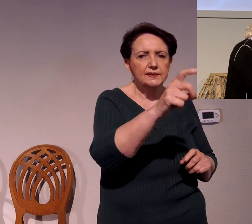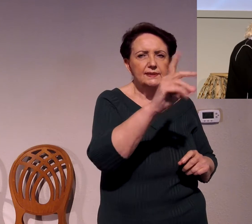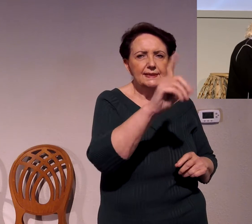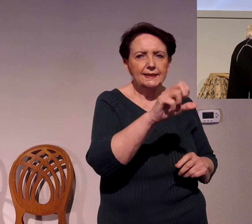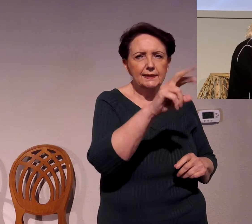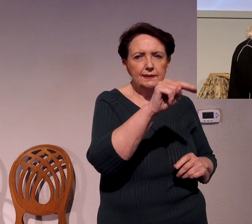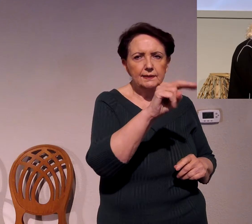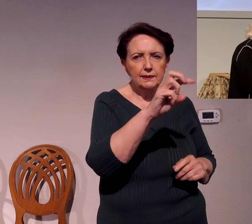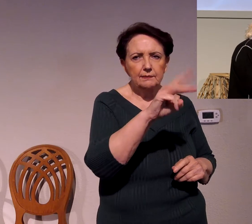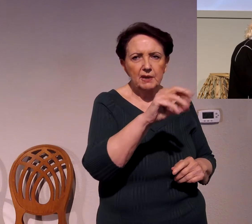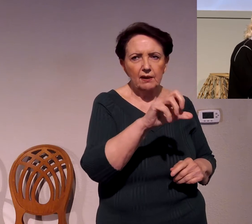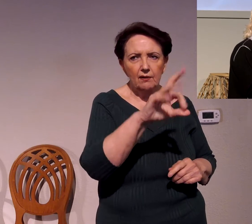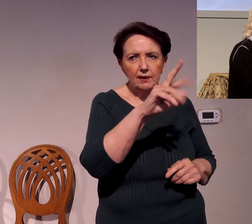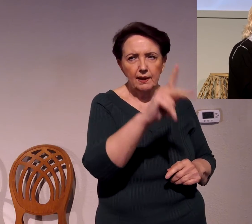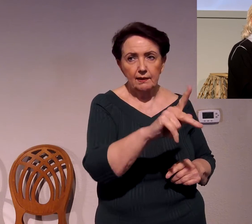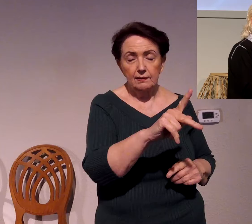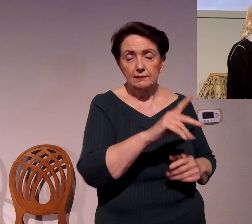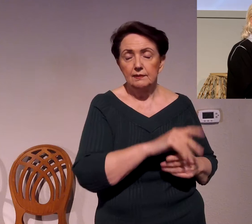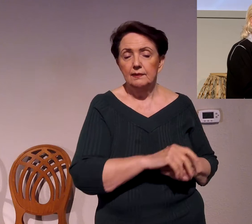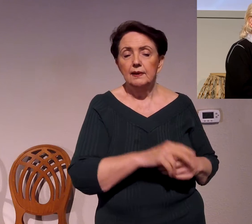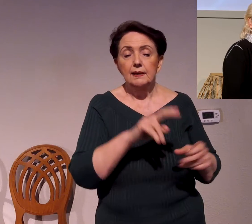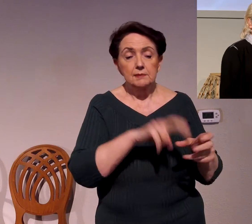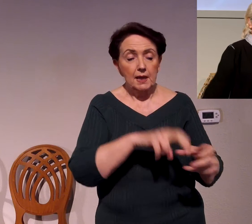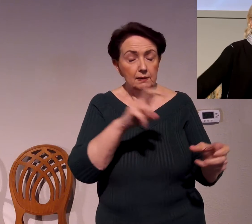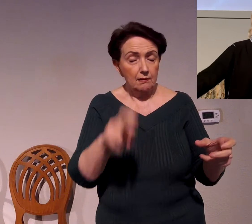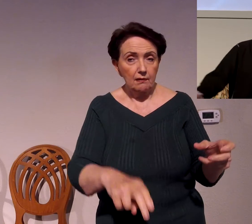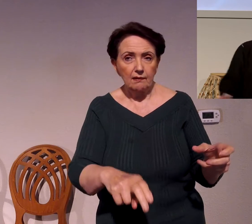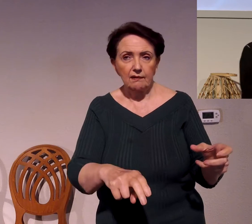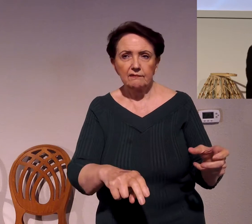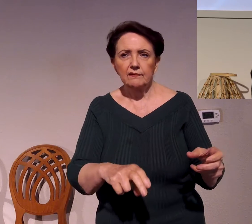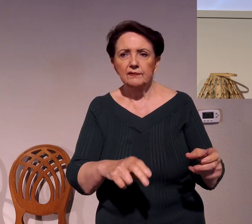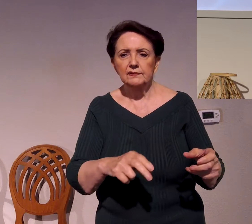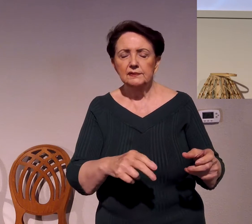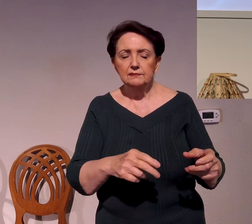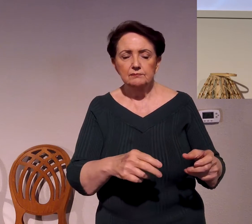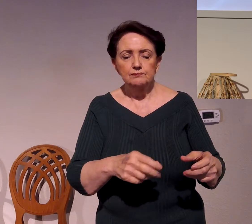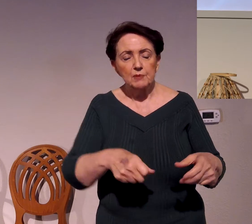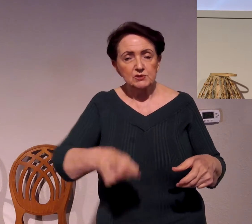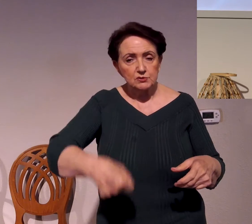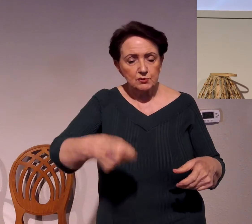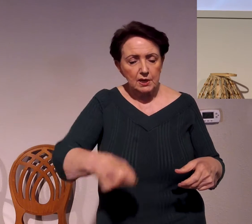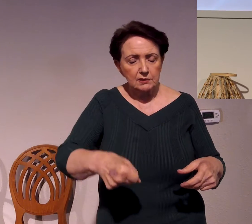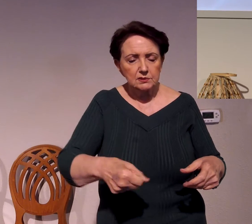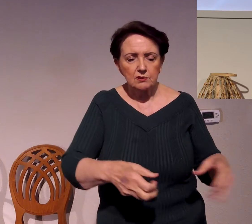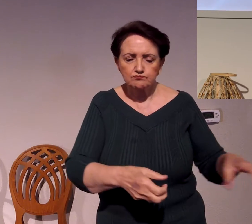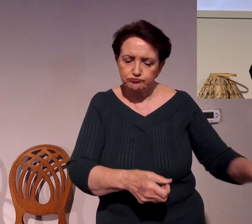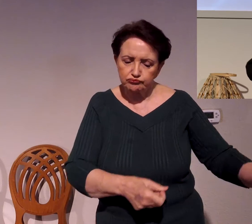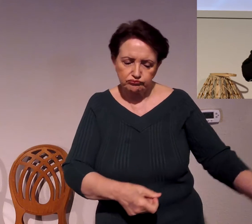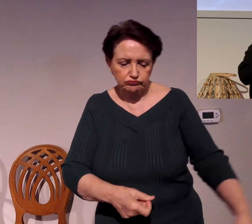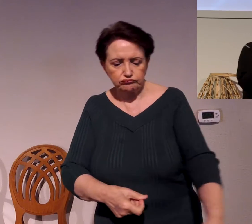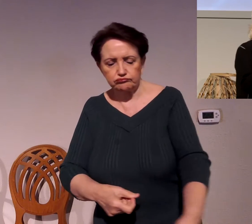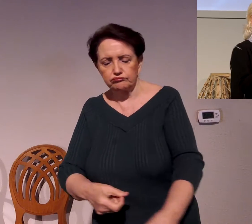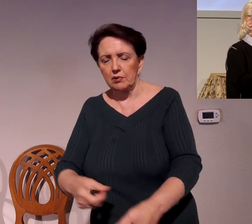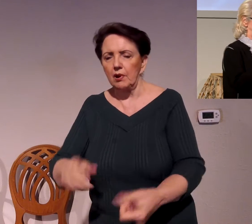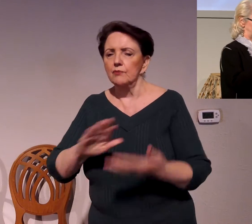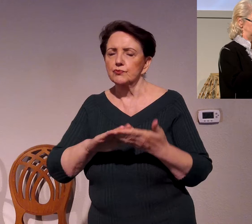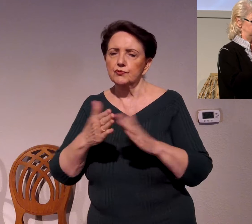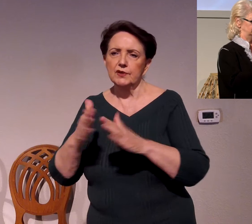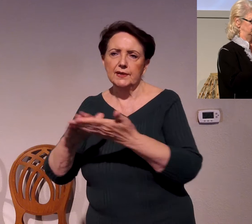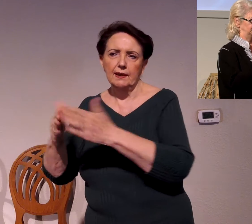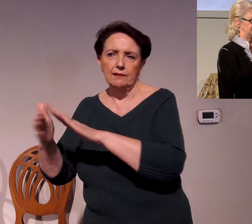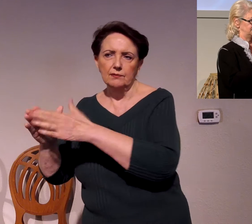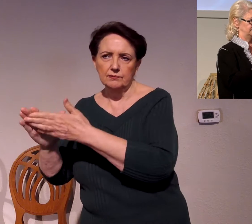off at the little station. I dragged my suitcase through the little town, found the door, got into